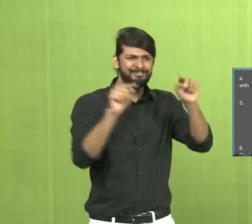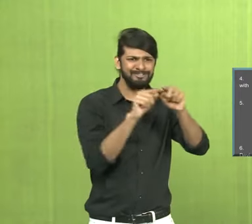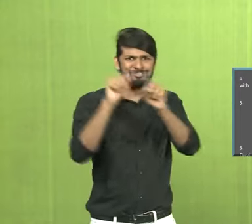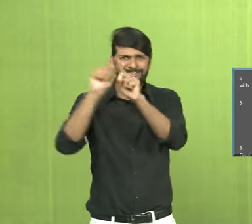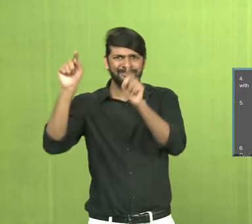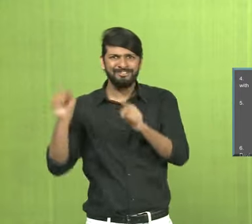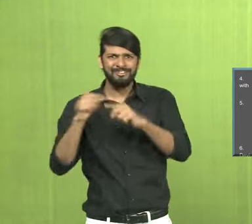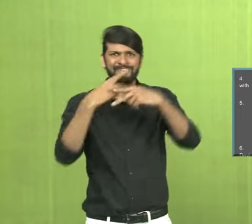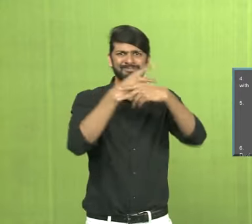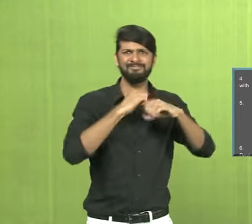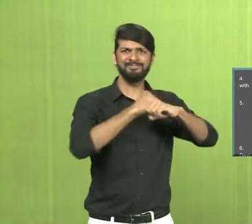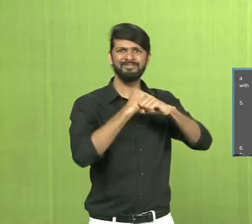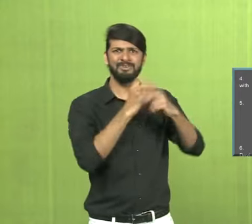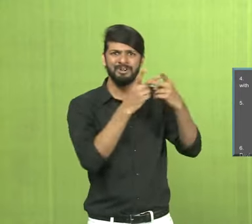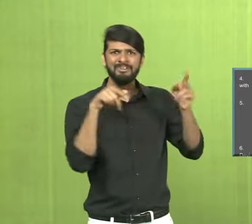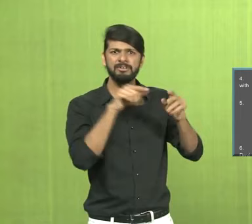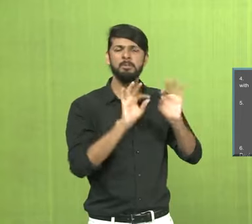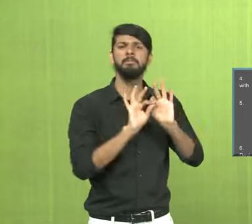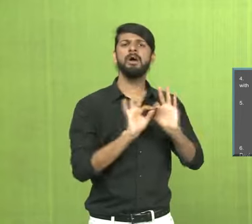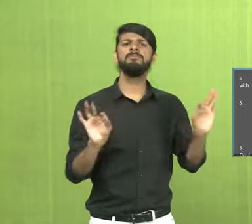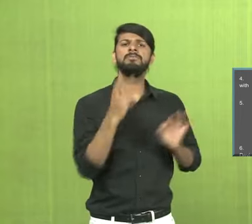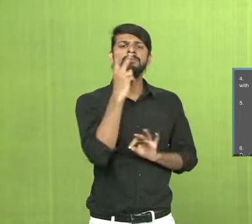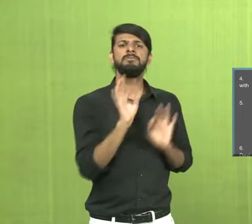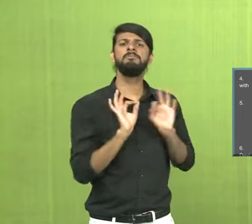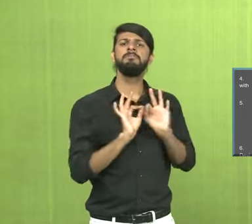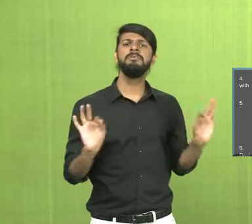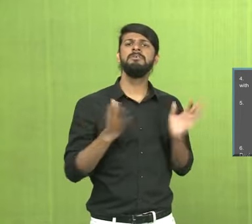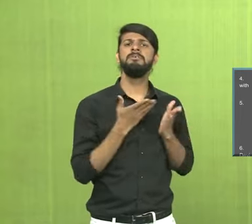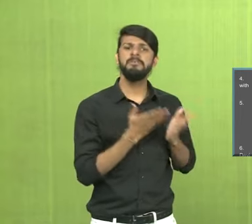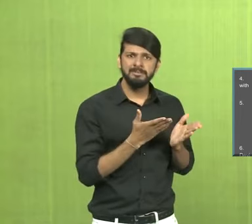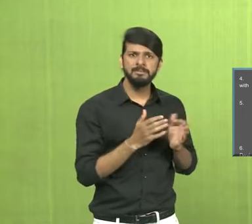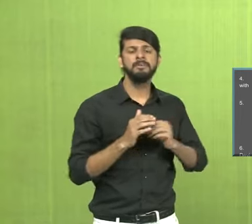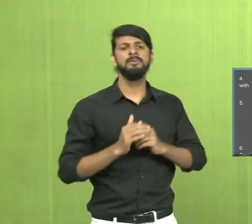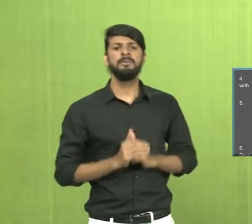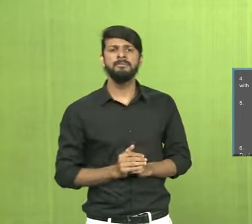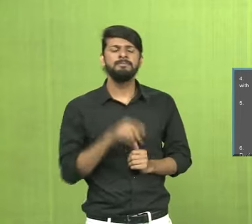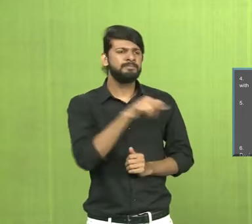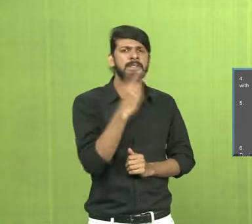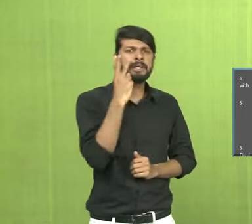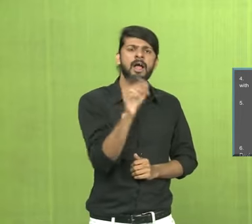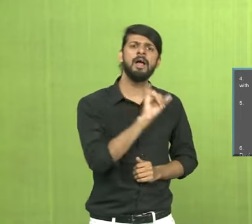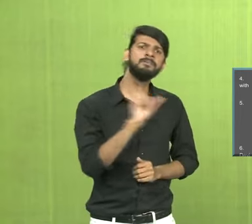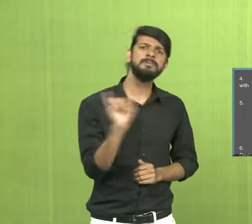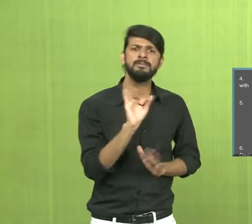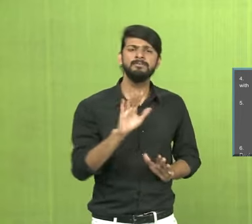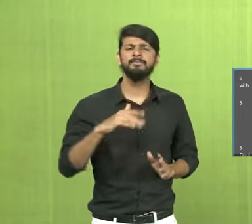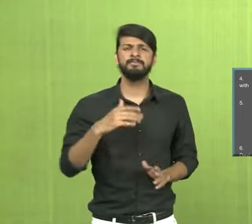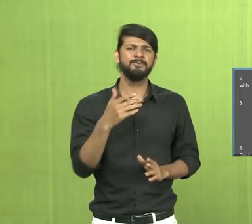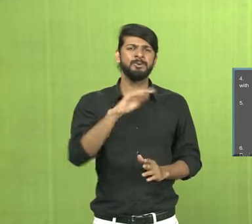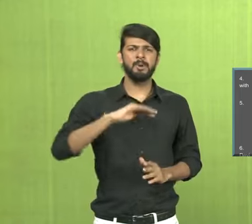You would see that they would use only triangles with the prominent shapes to depict the human figures and the animal figures.